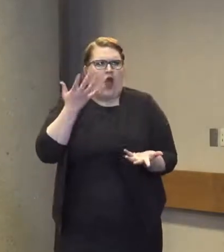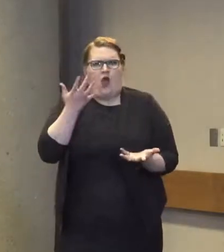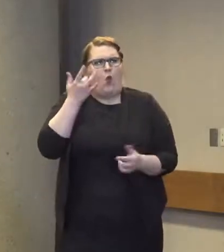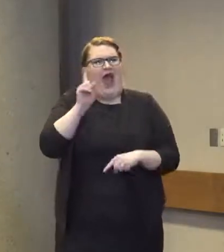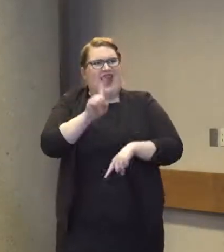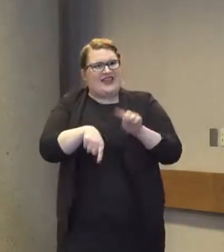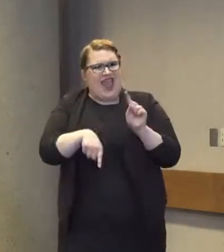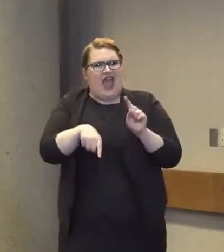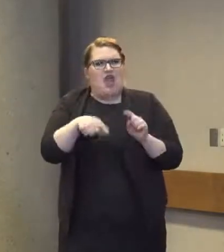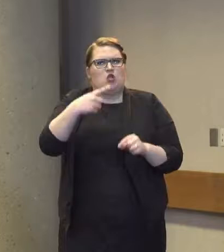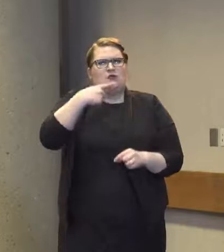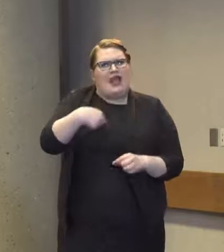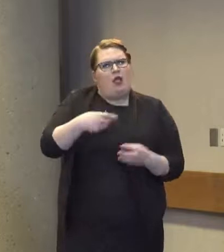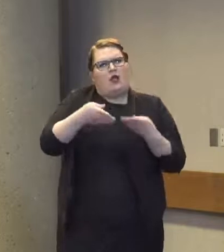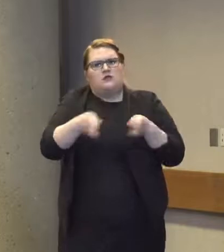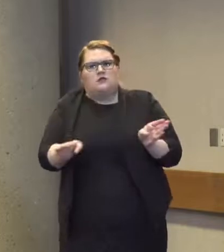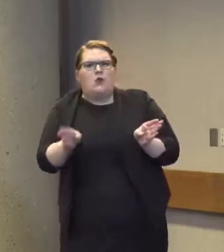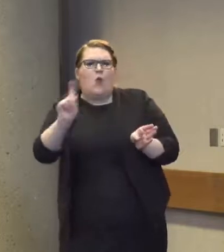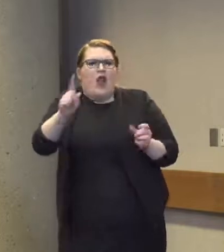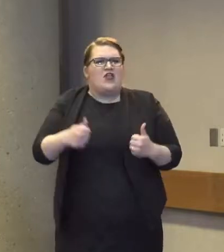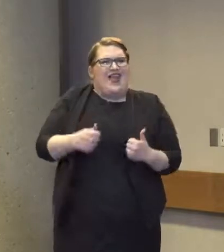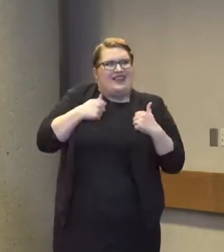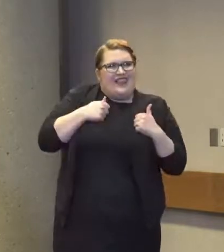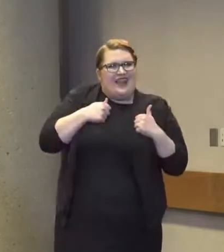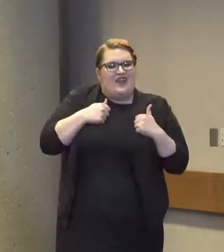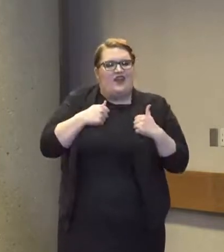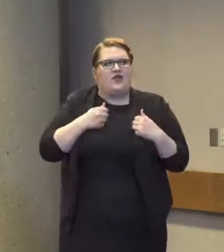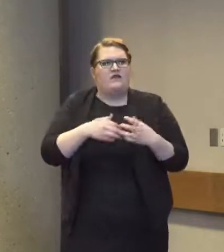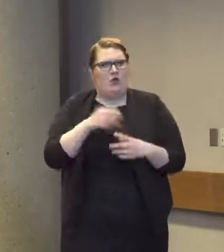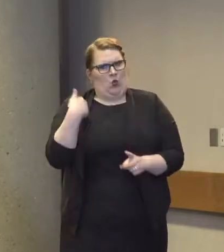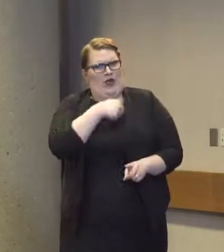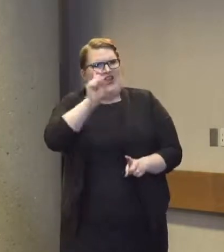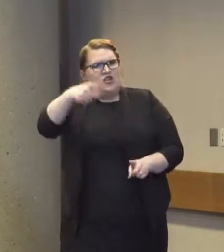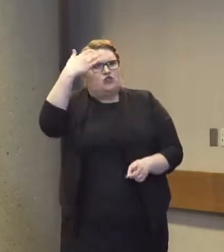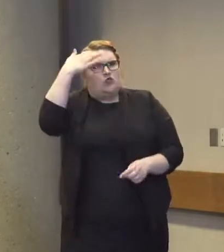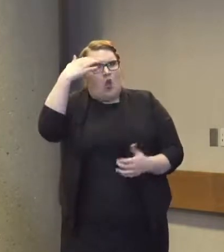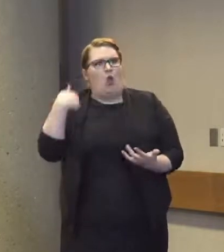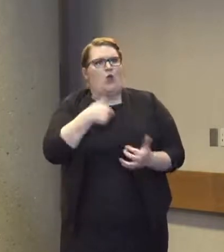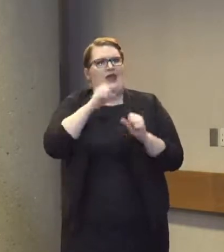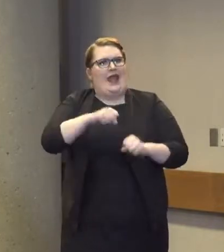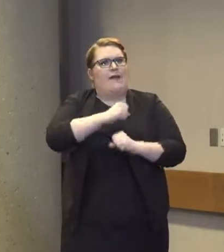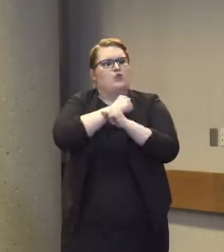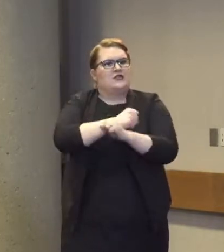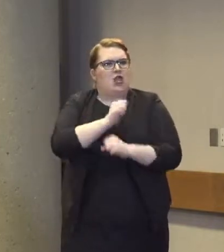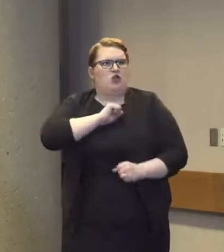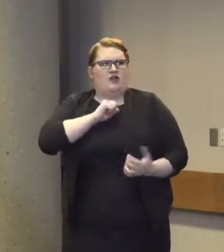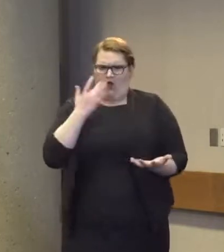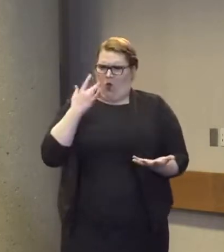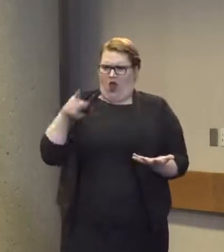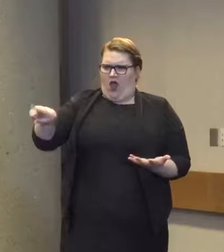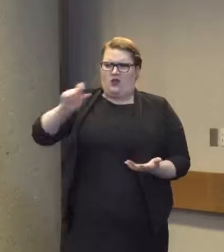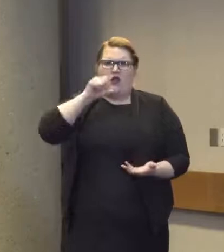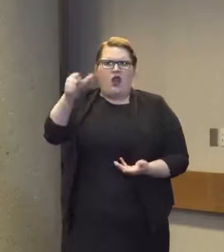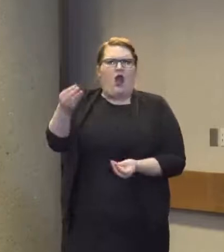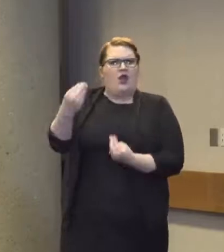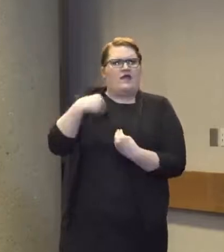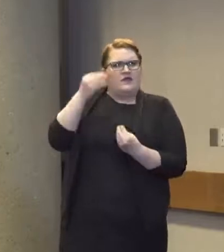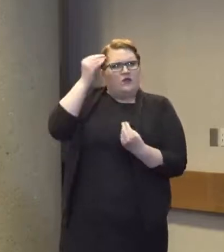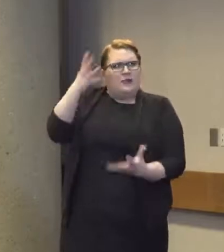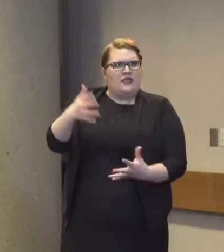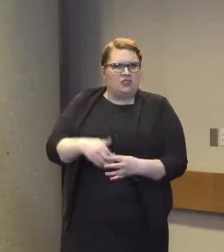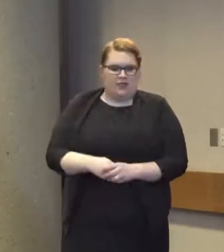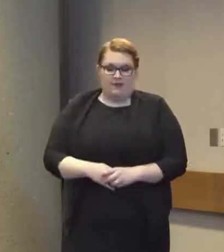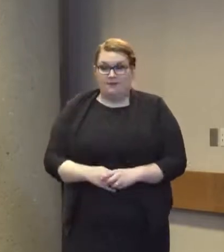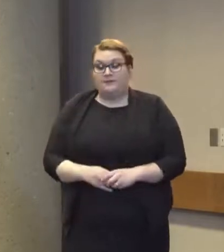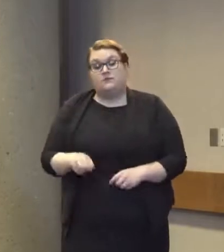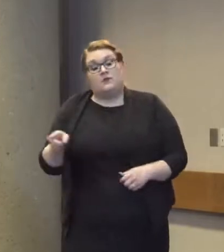you tell us generally where they live in the county? And we need to know, so we need to protect ourselves. So why are you not providing that information okay. to us? Well, first